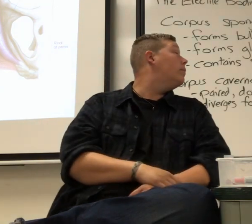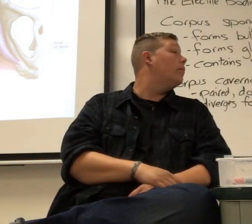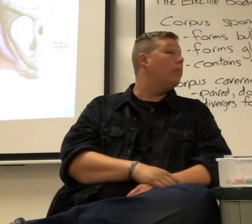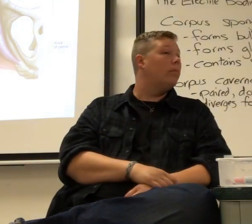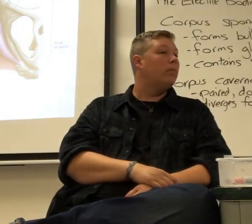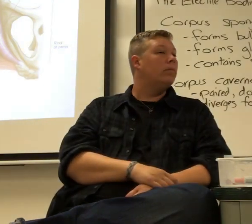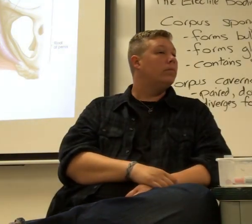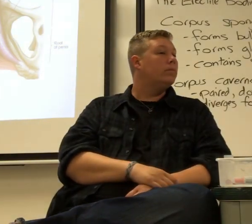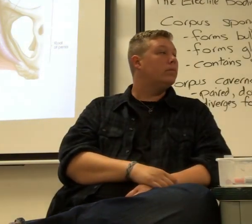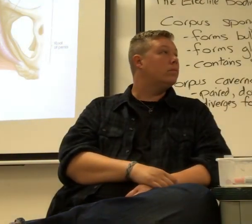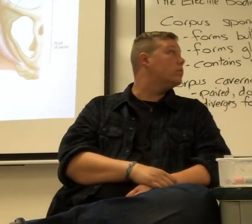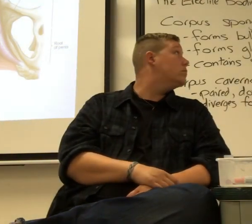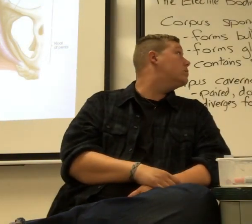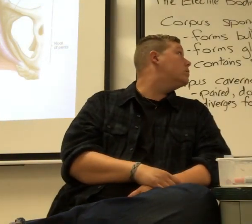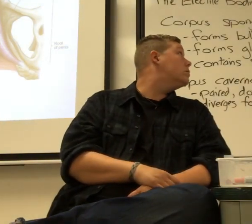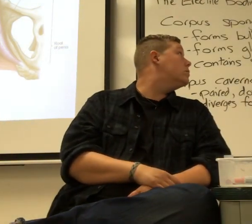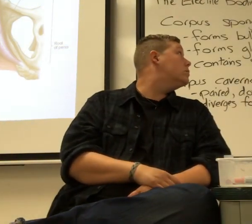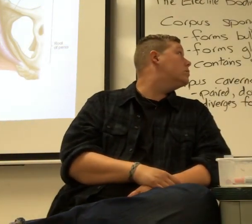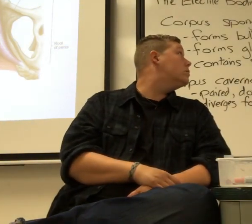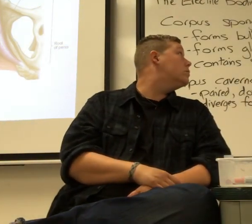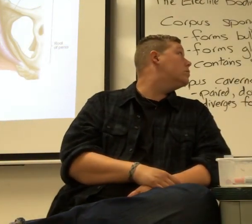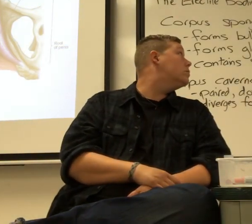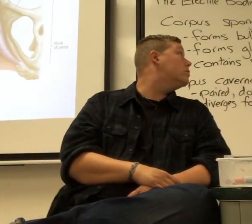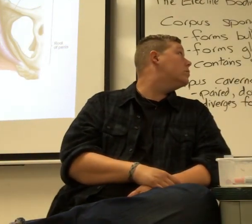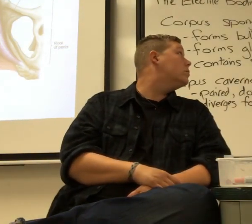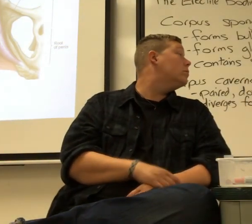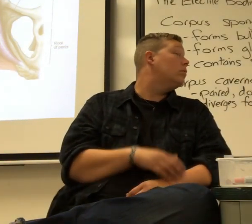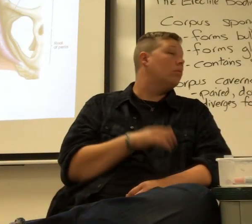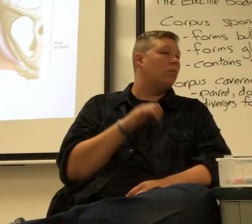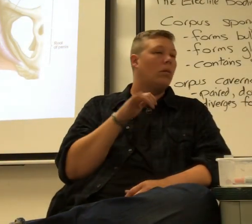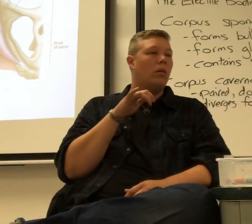well, that's simply the part you can see.